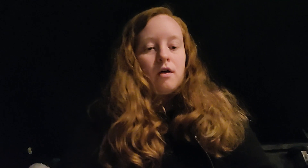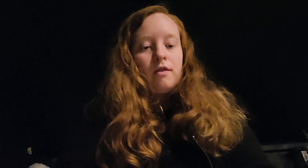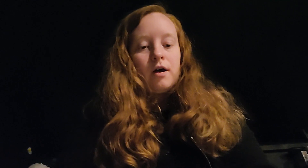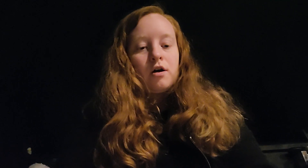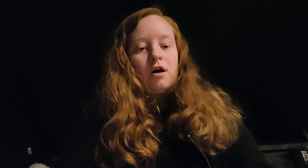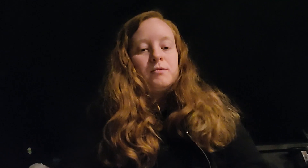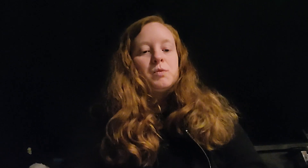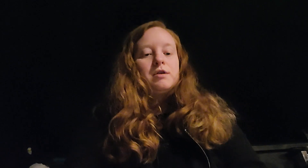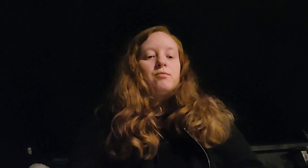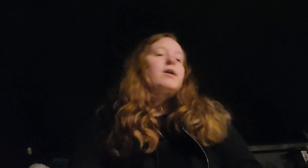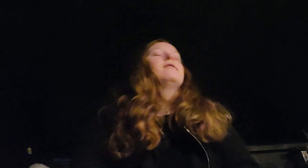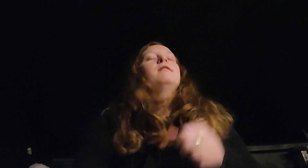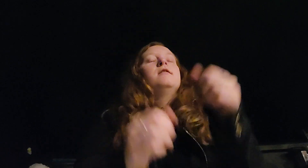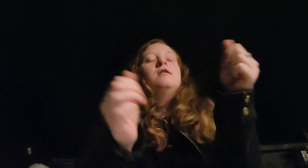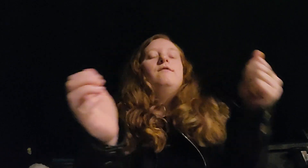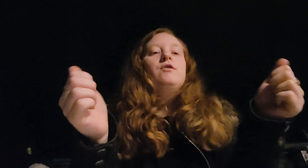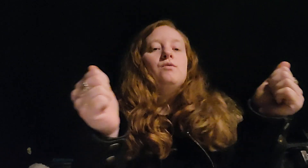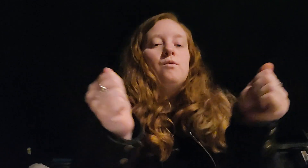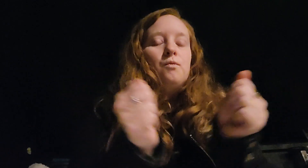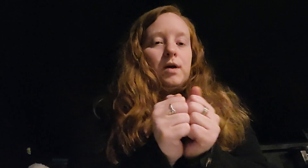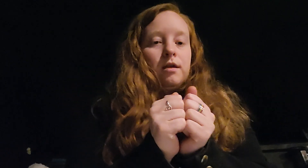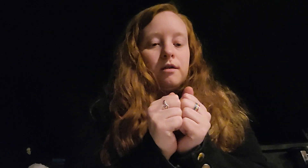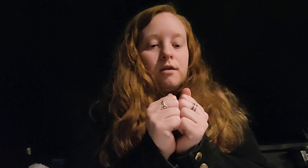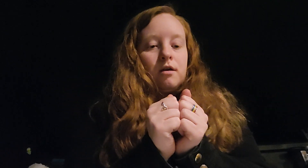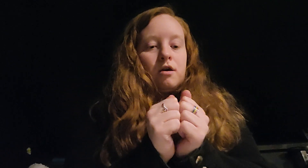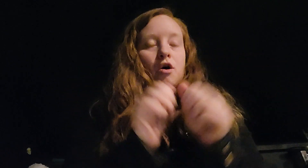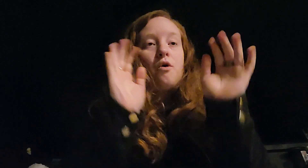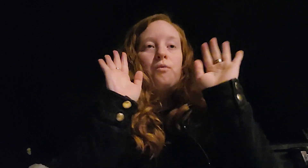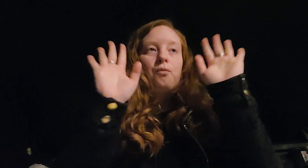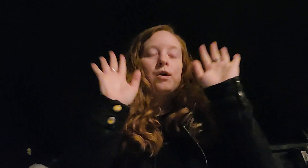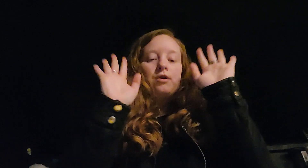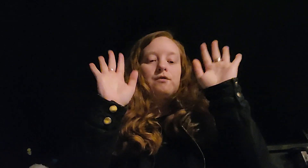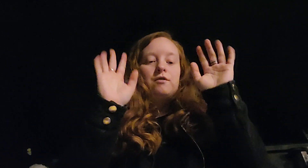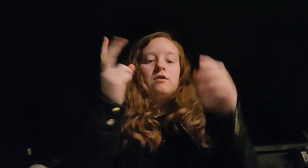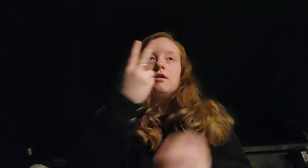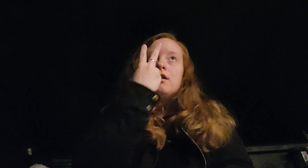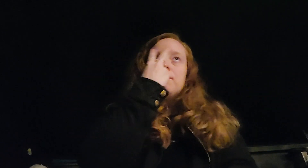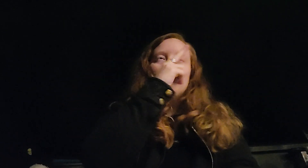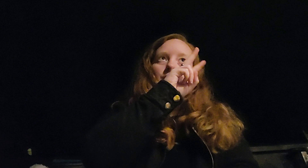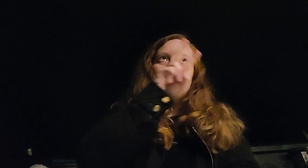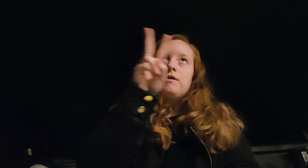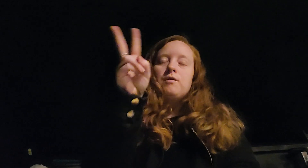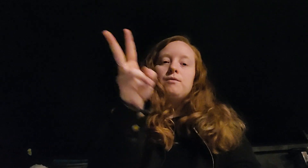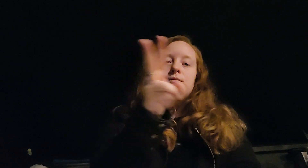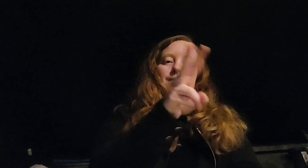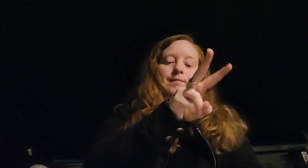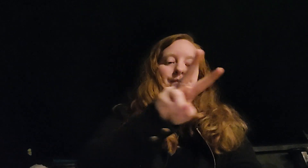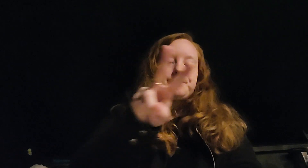that comes with a breathtaking view. With wonderful view.